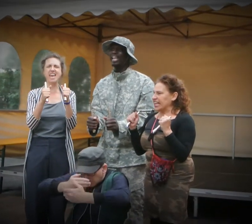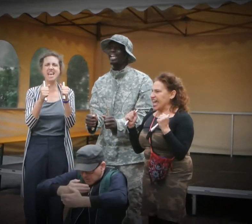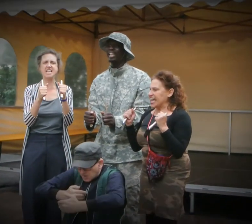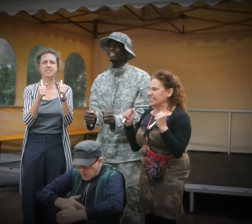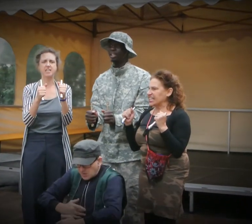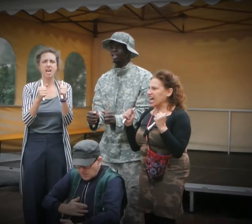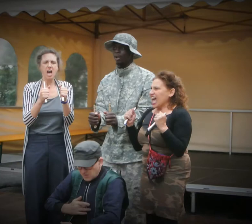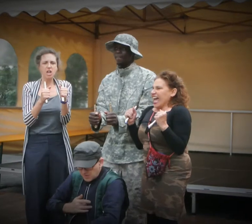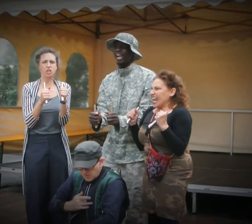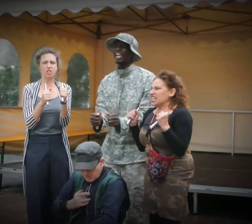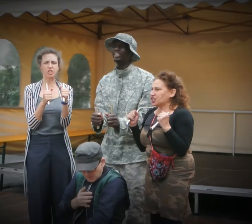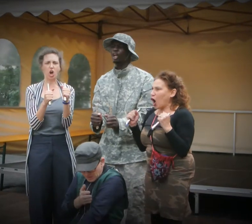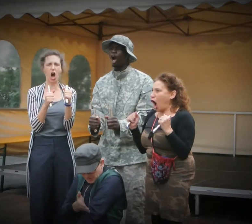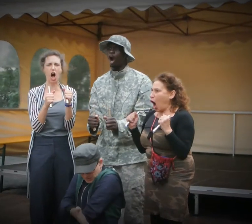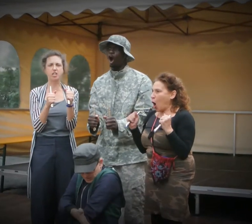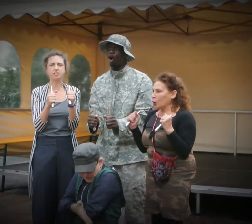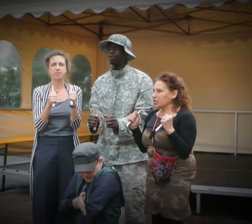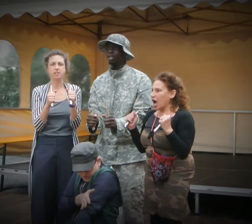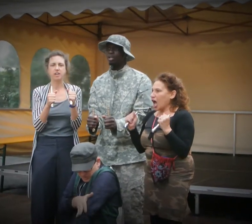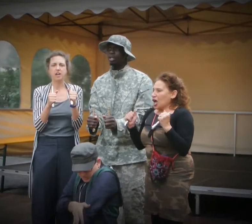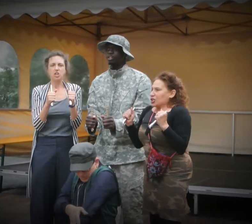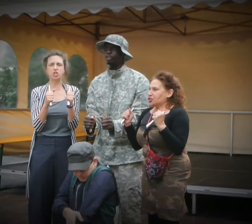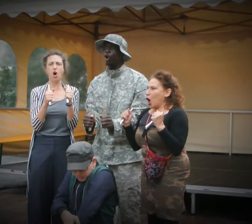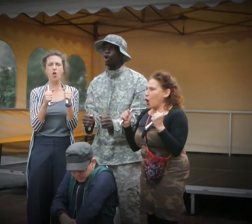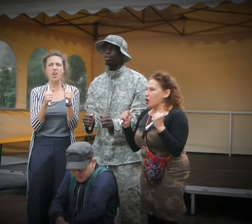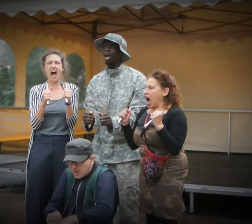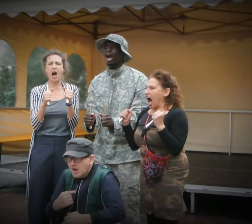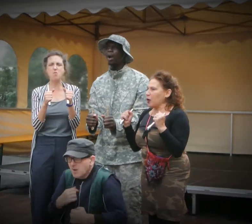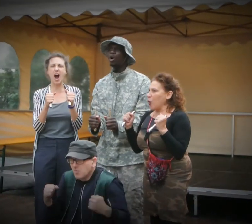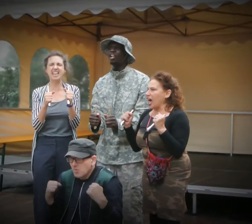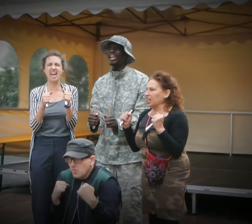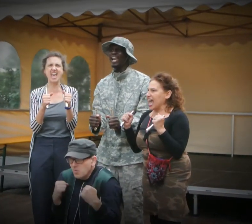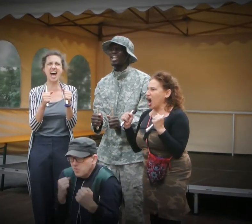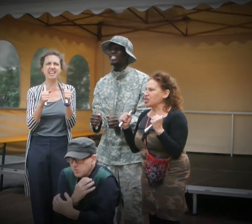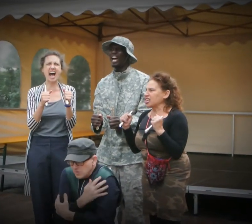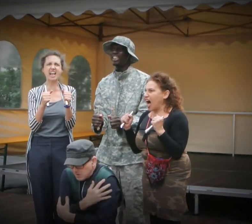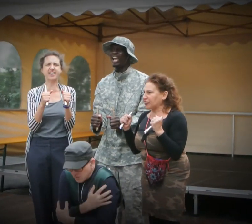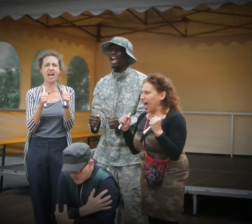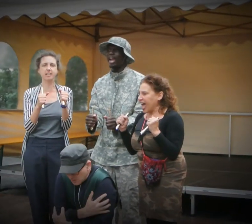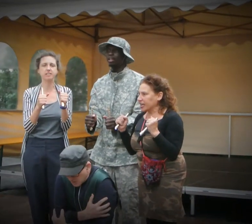bleeds. It is cold. Soon I will hear nothing.